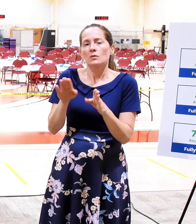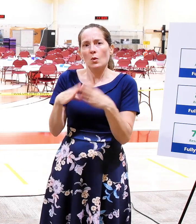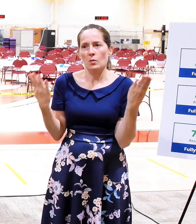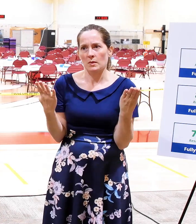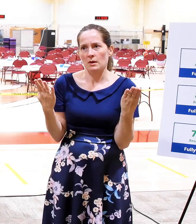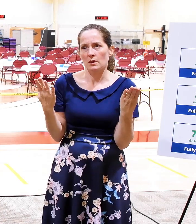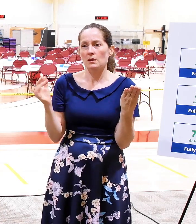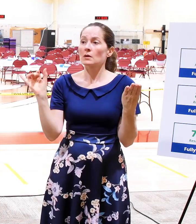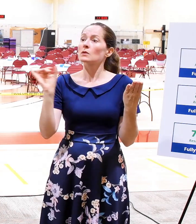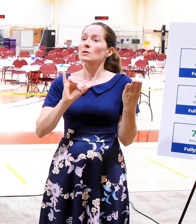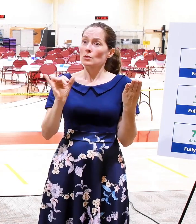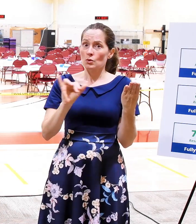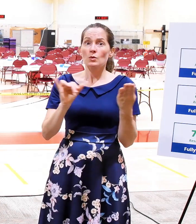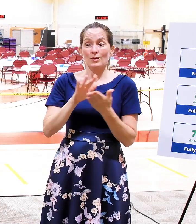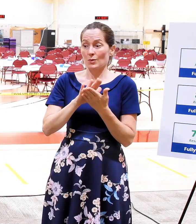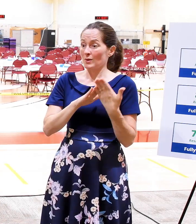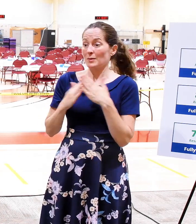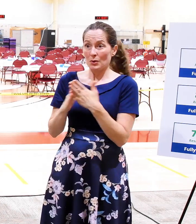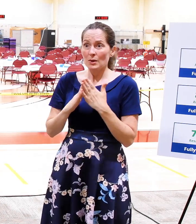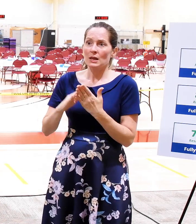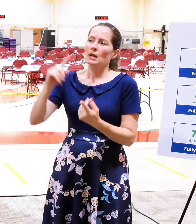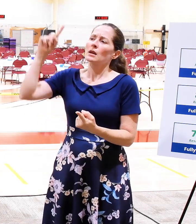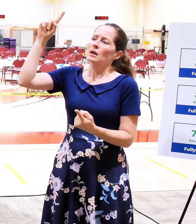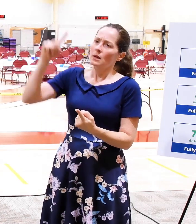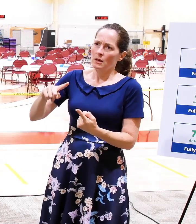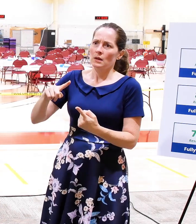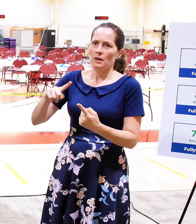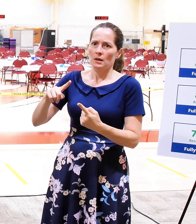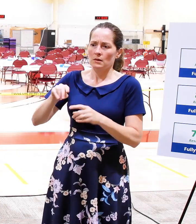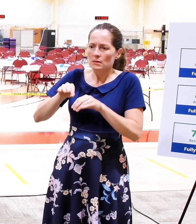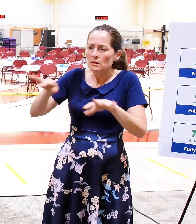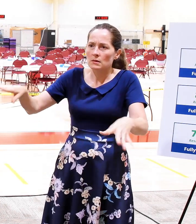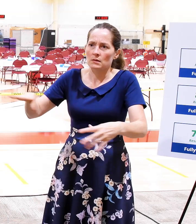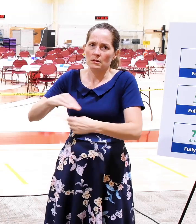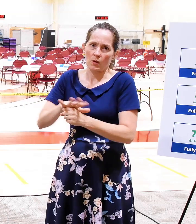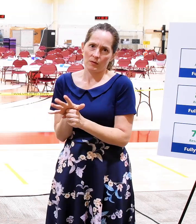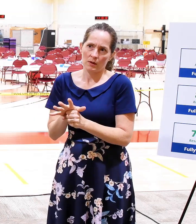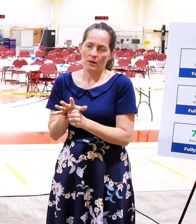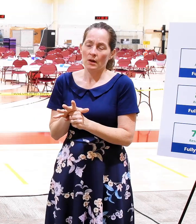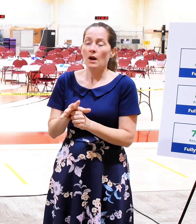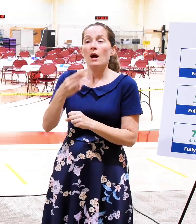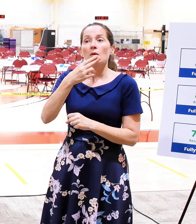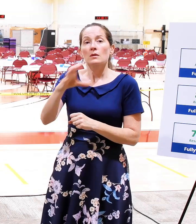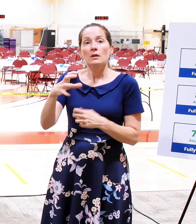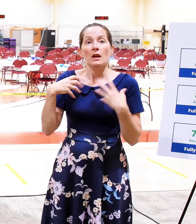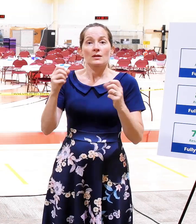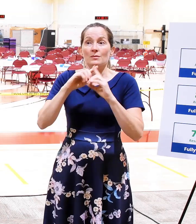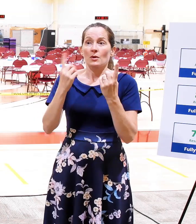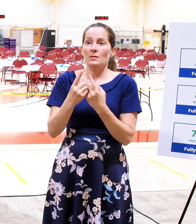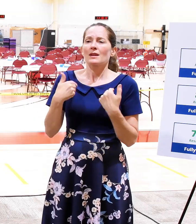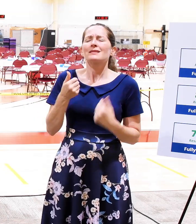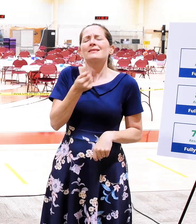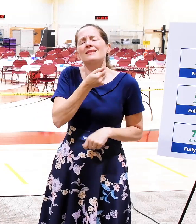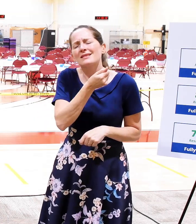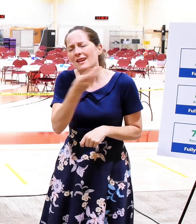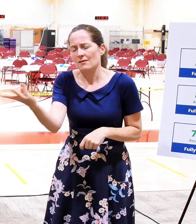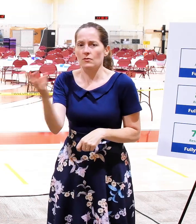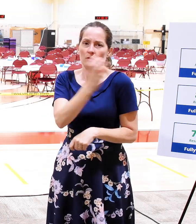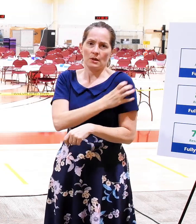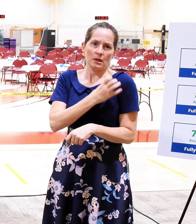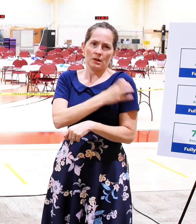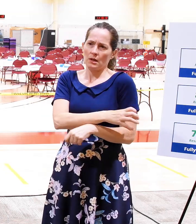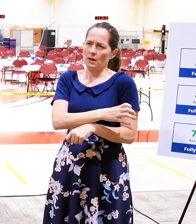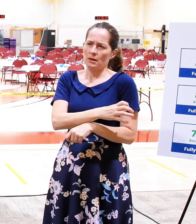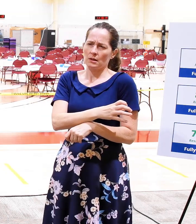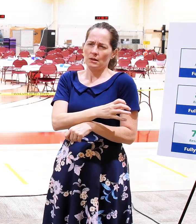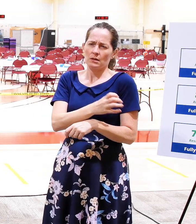within our school communities. The Howard County Health Department has several upcoming clinics scheduled, and I encourage